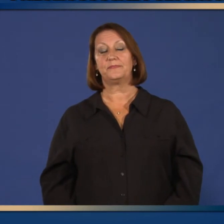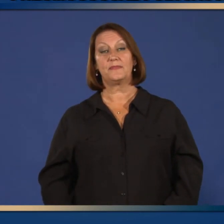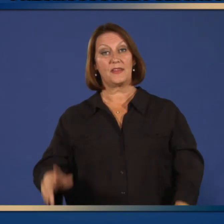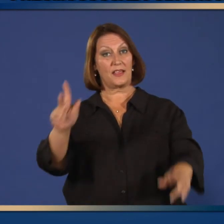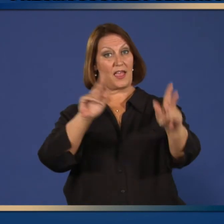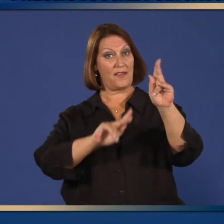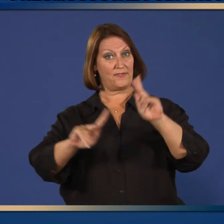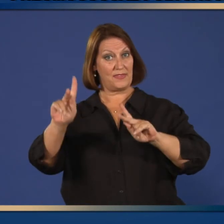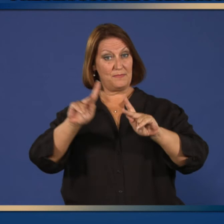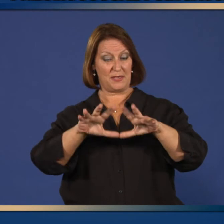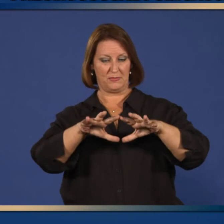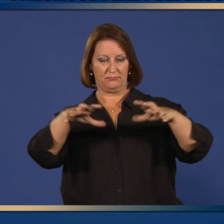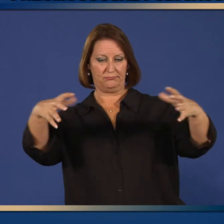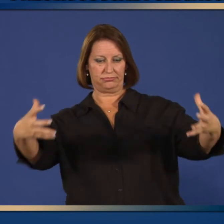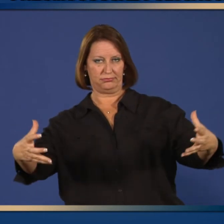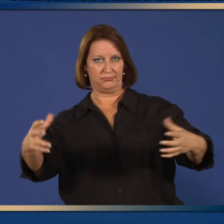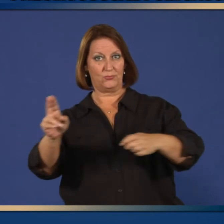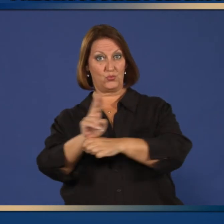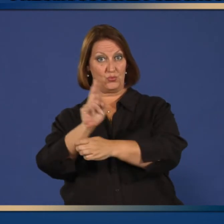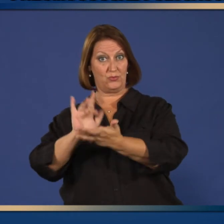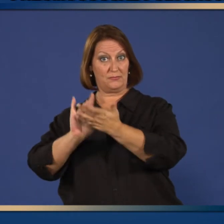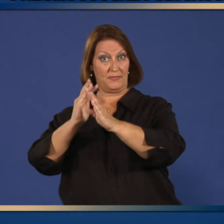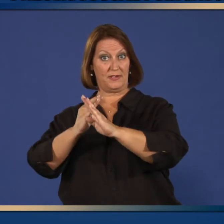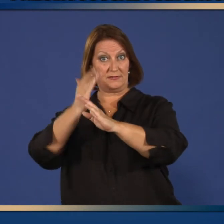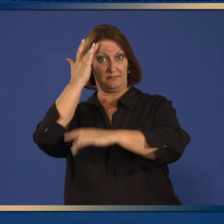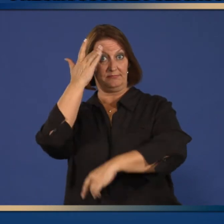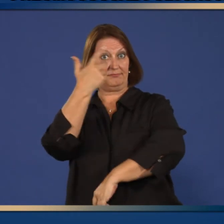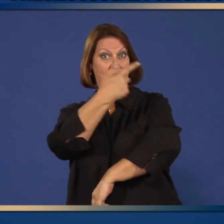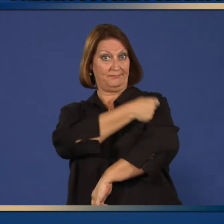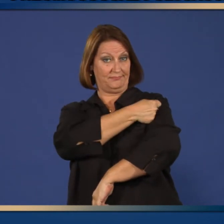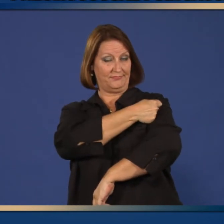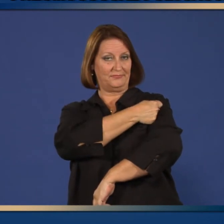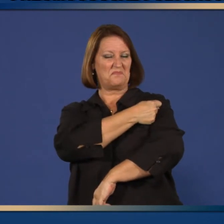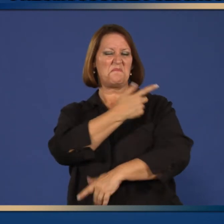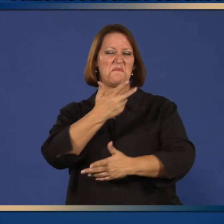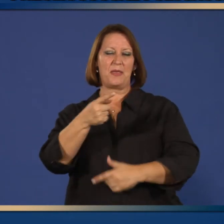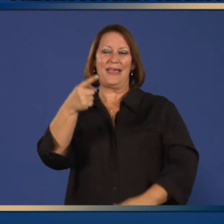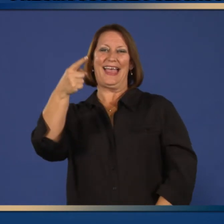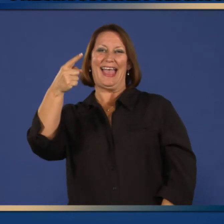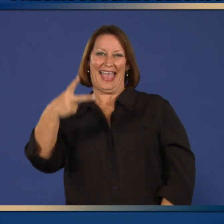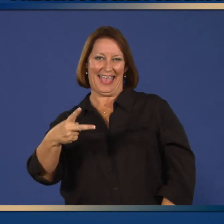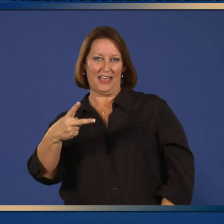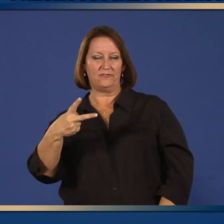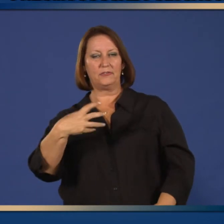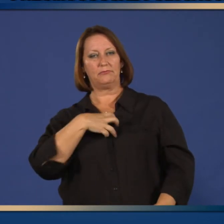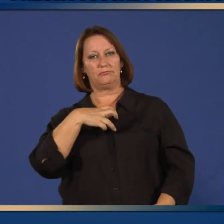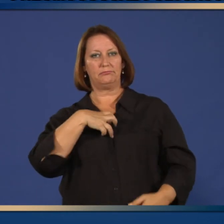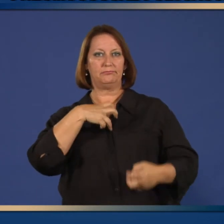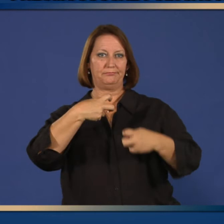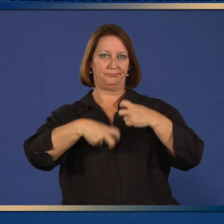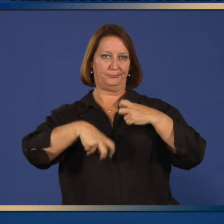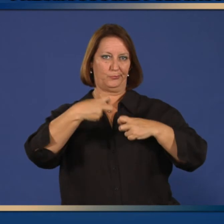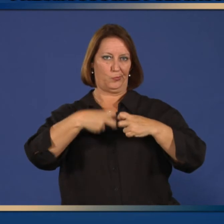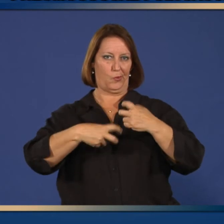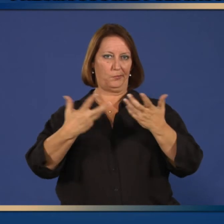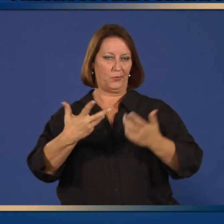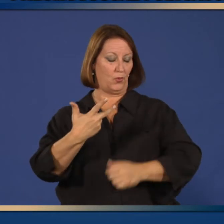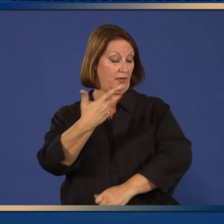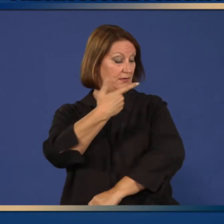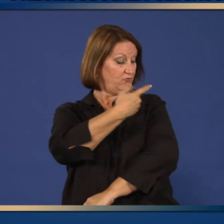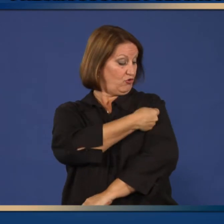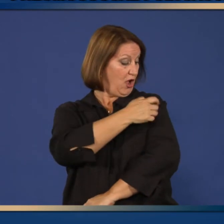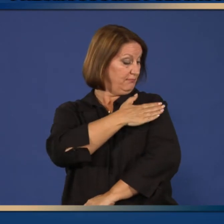About half of people who get PPSV have mild side effects, such